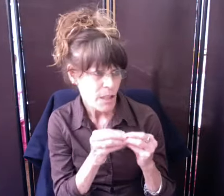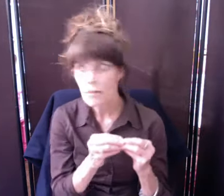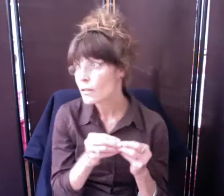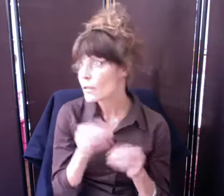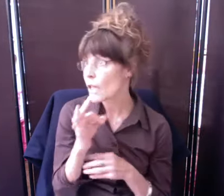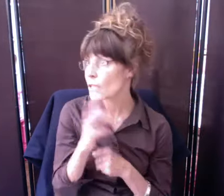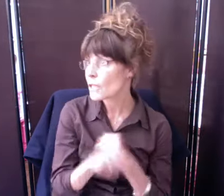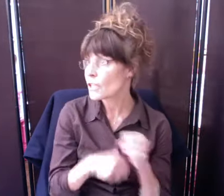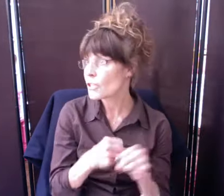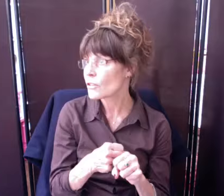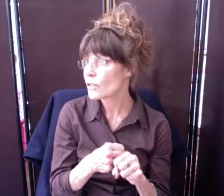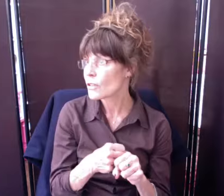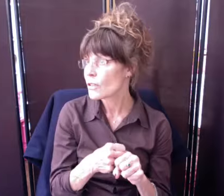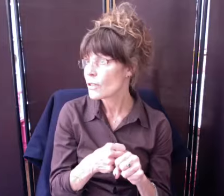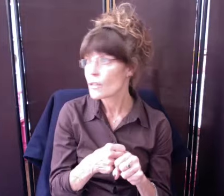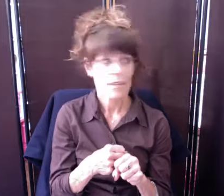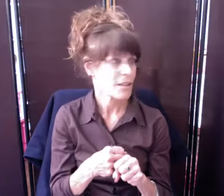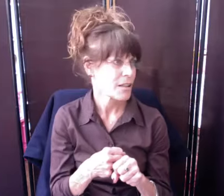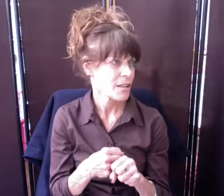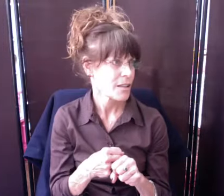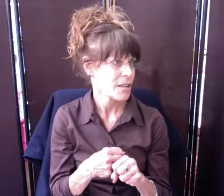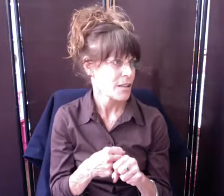she's like, well, Katya, meetings haven't been for you for a long time.